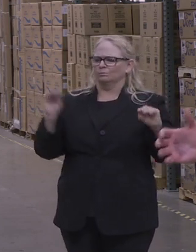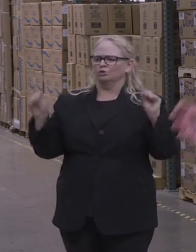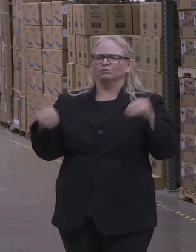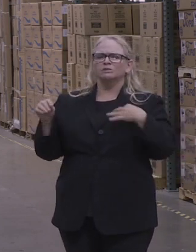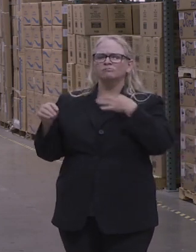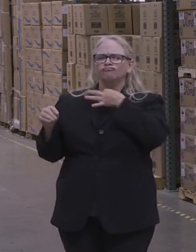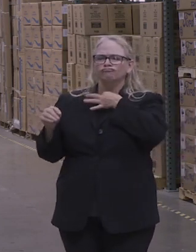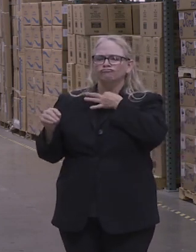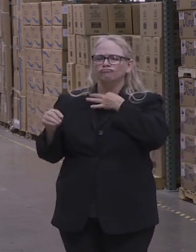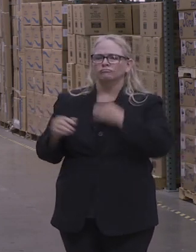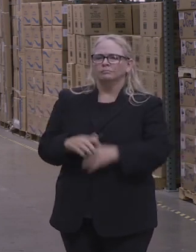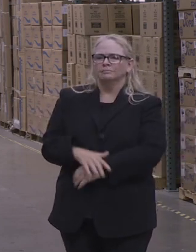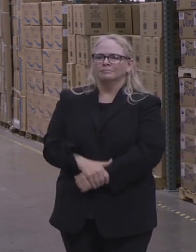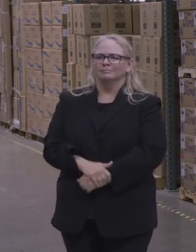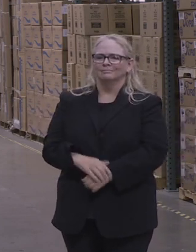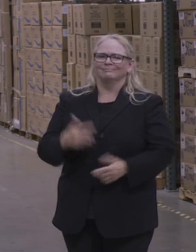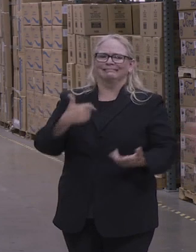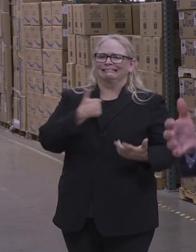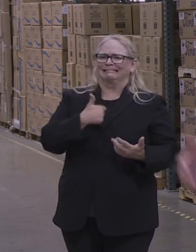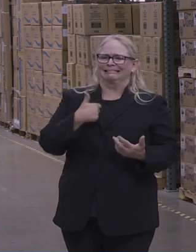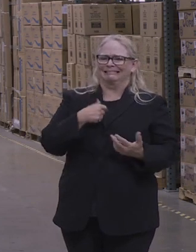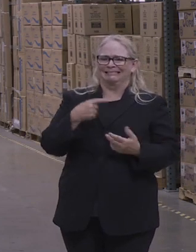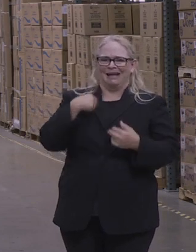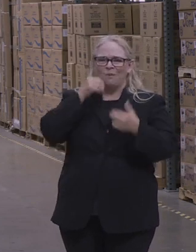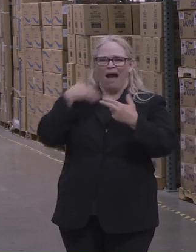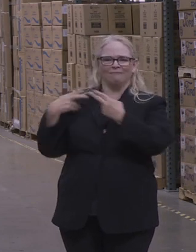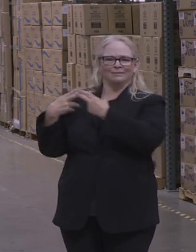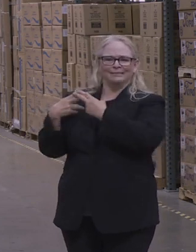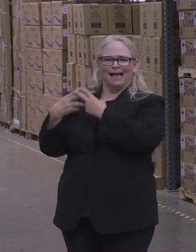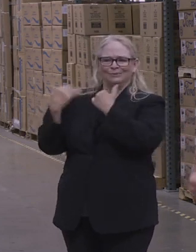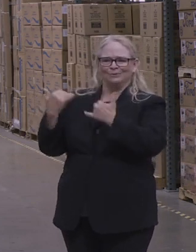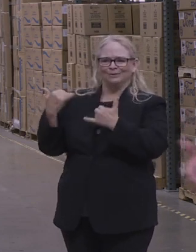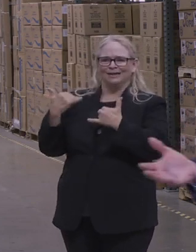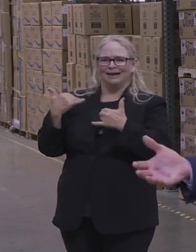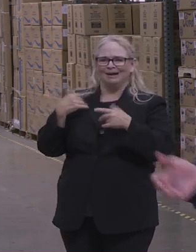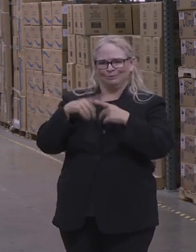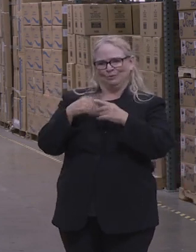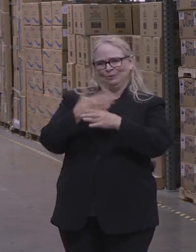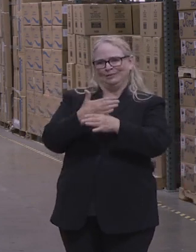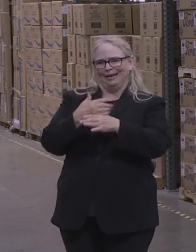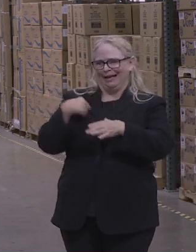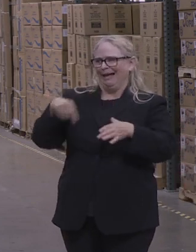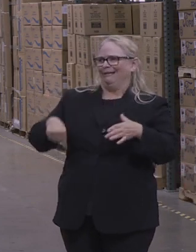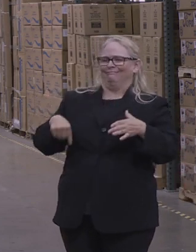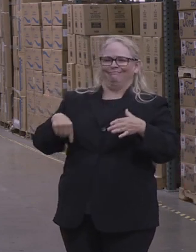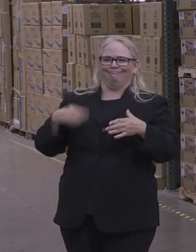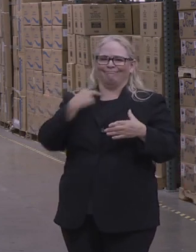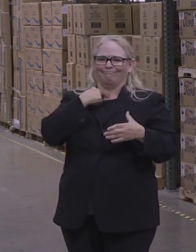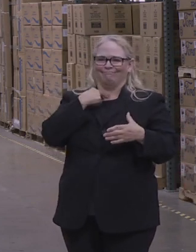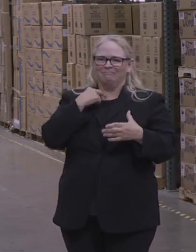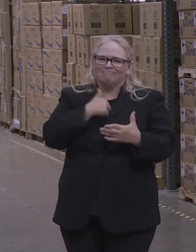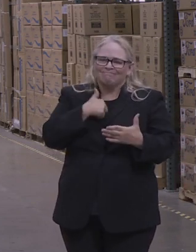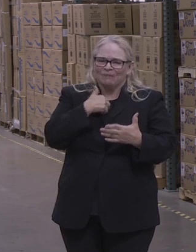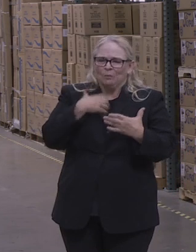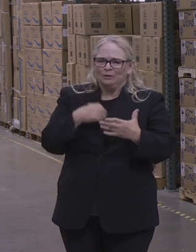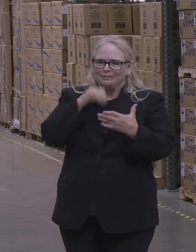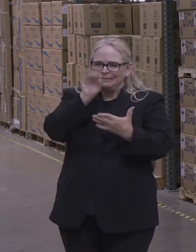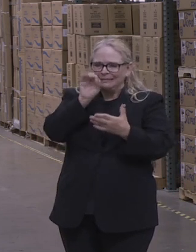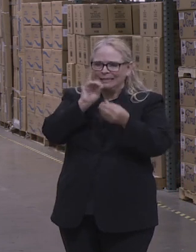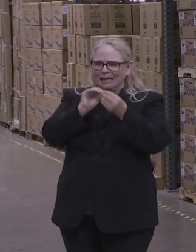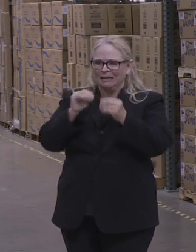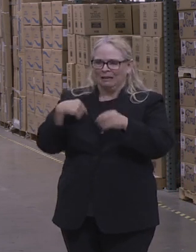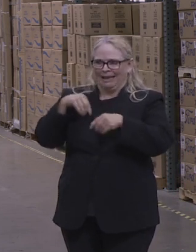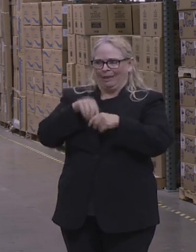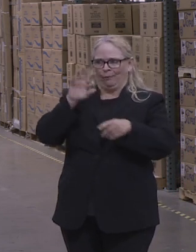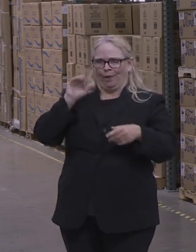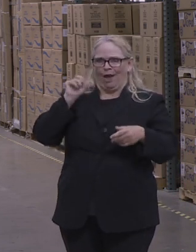unfortunately, we don't have the slide presentation here today, which is a limitation, and forgive me for that as we're now in a warehouse. But